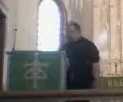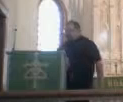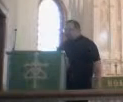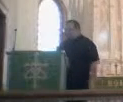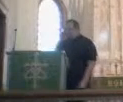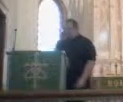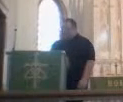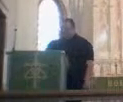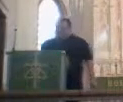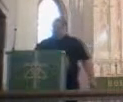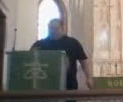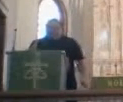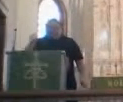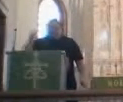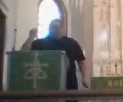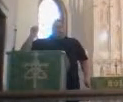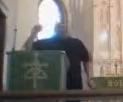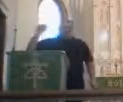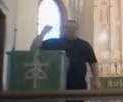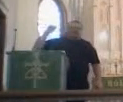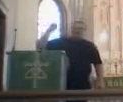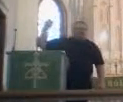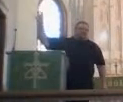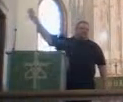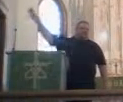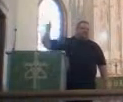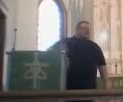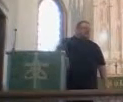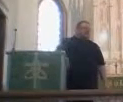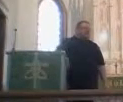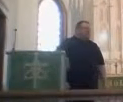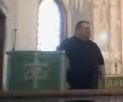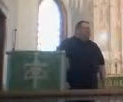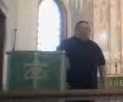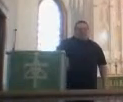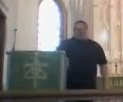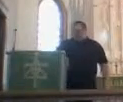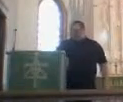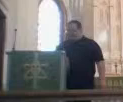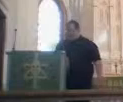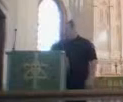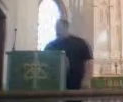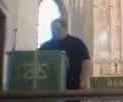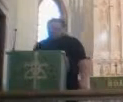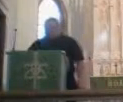God would say. But we also got to get back out to real life, too, at some point.